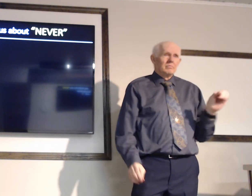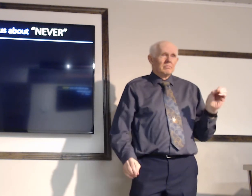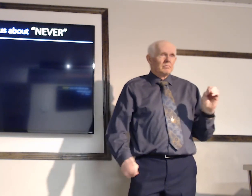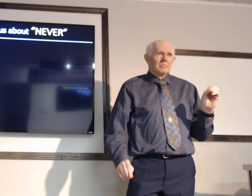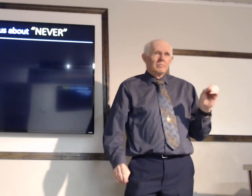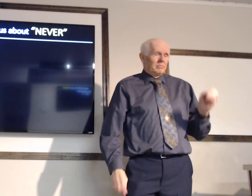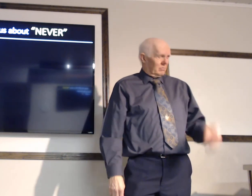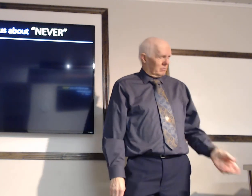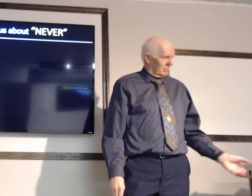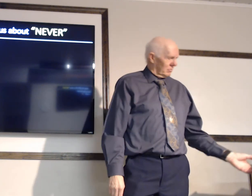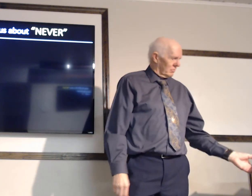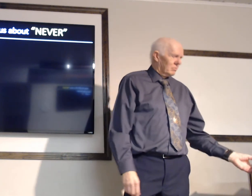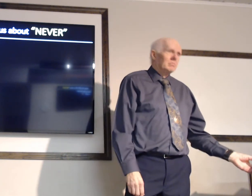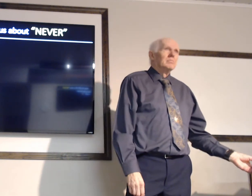No.